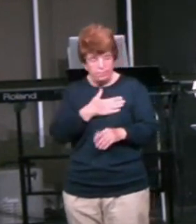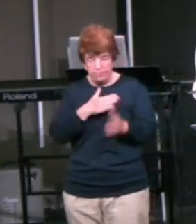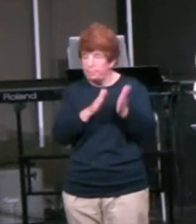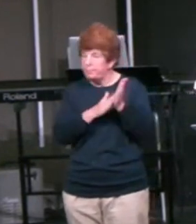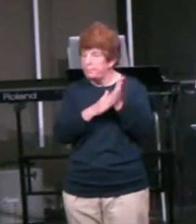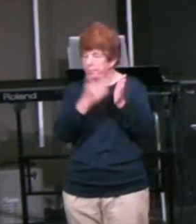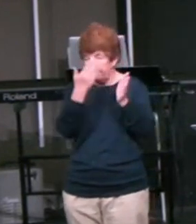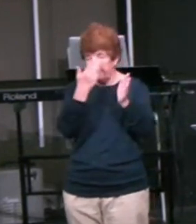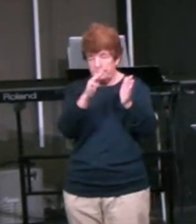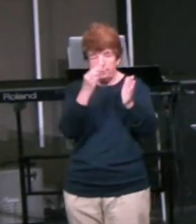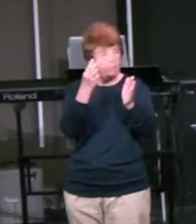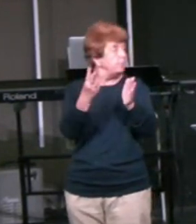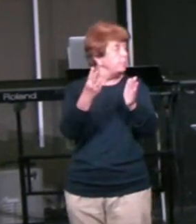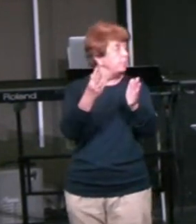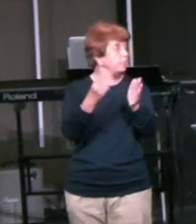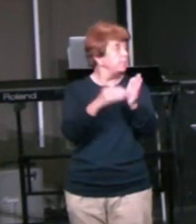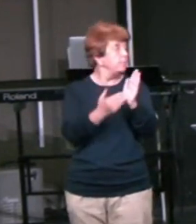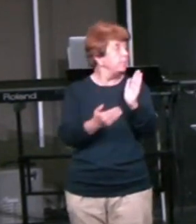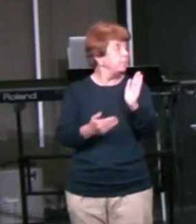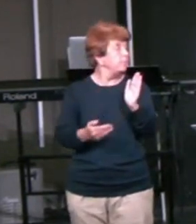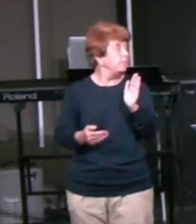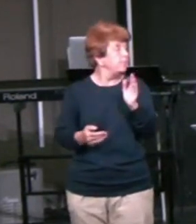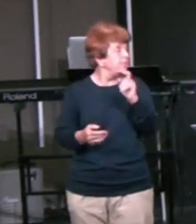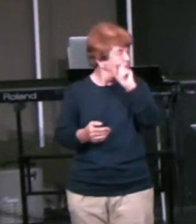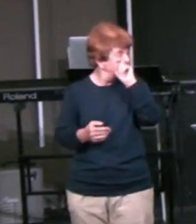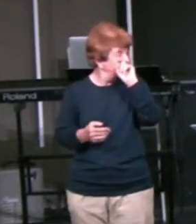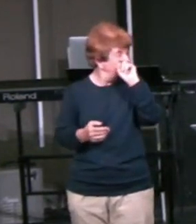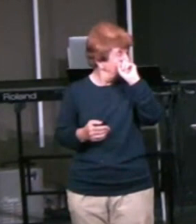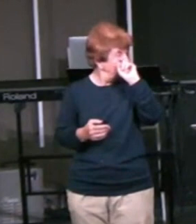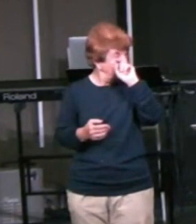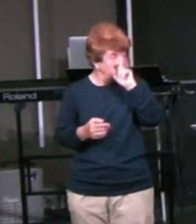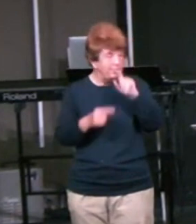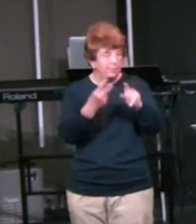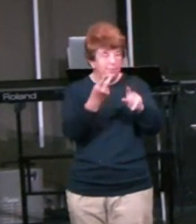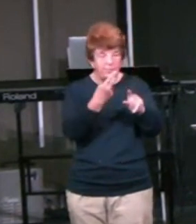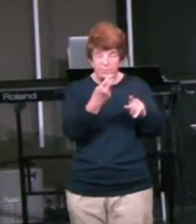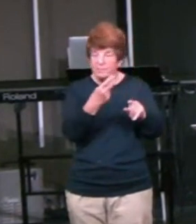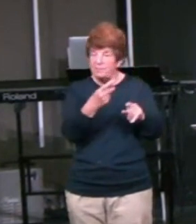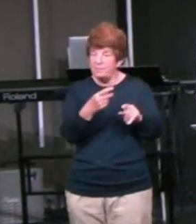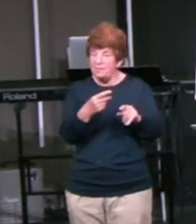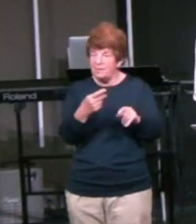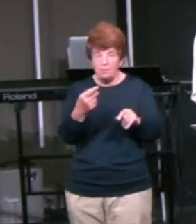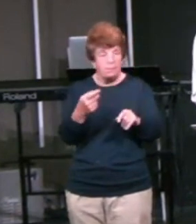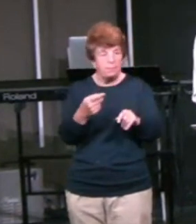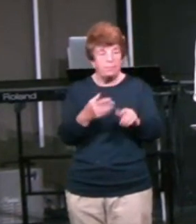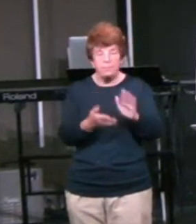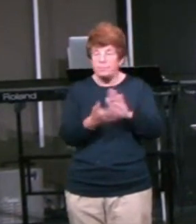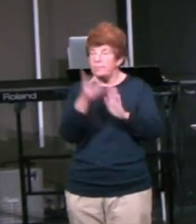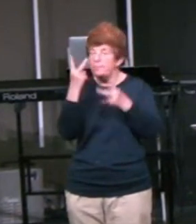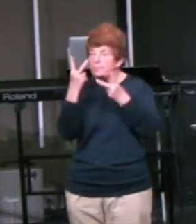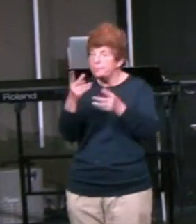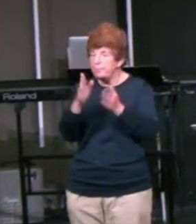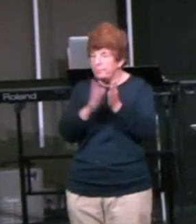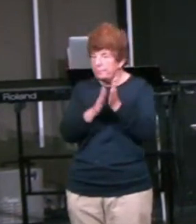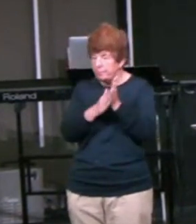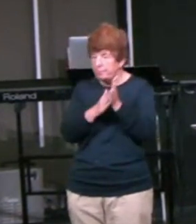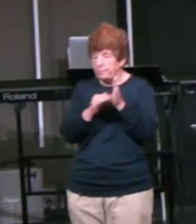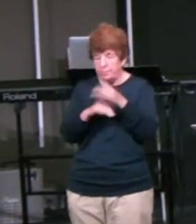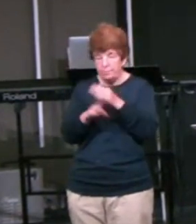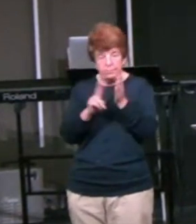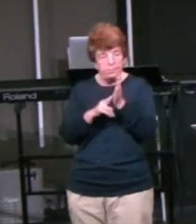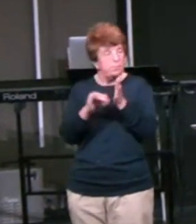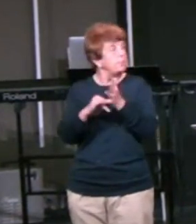mum's 93 years of age now, and we duck down every couple of months to see mum and dad in New South